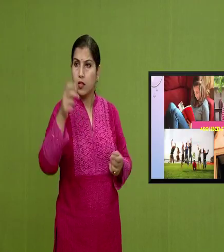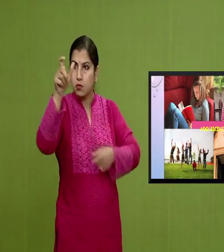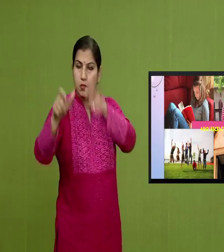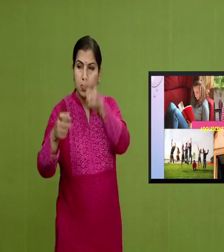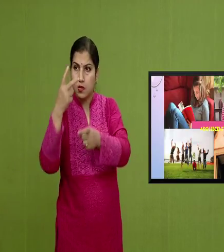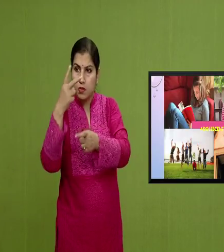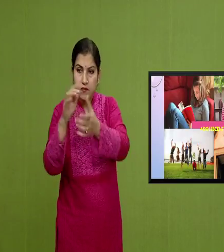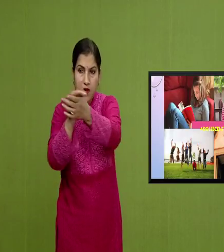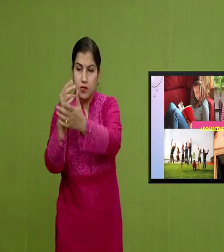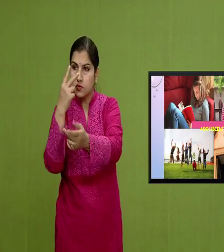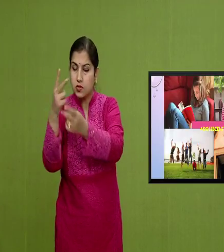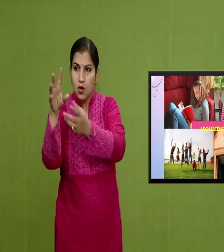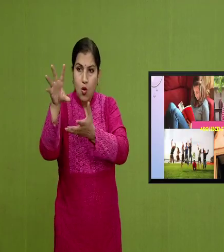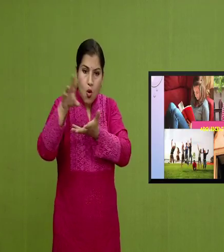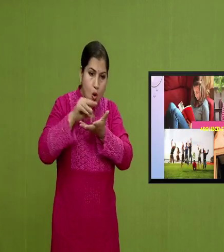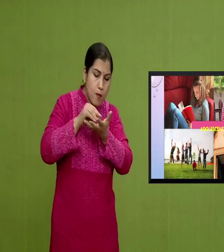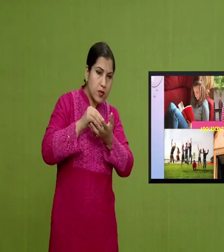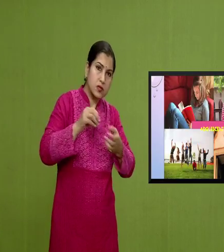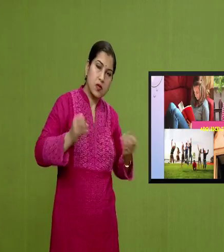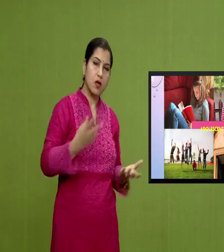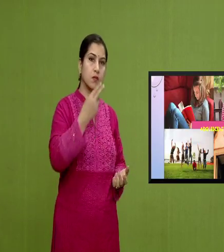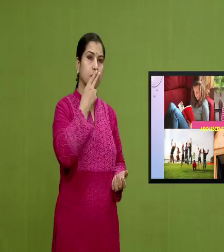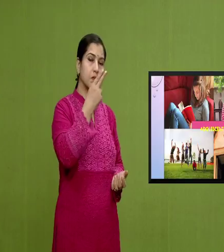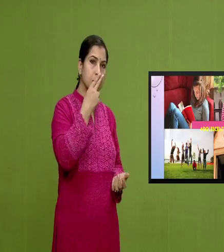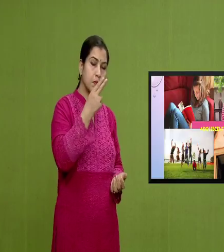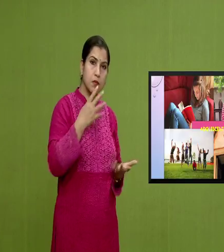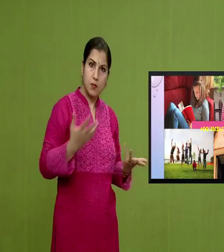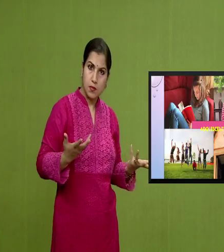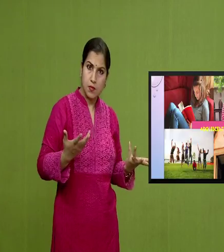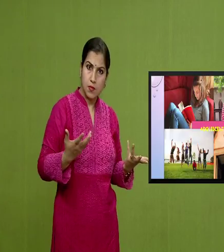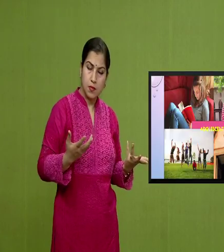his friend or hide telling at home,